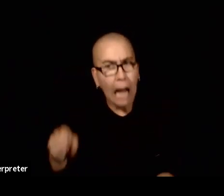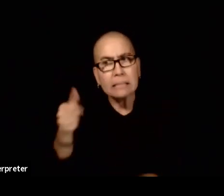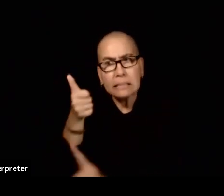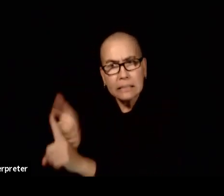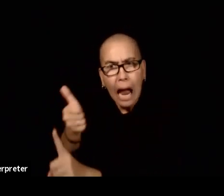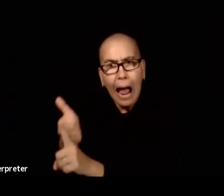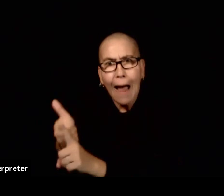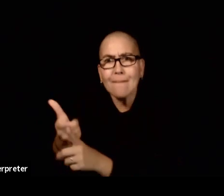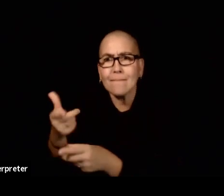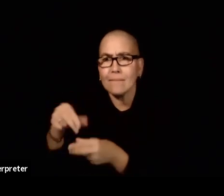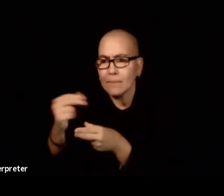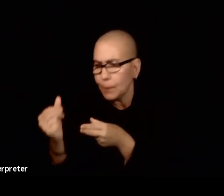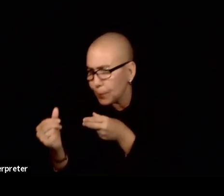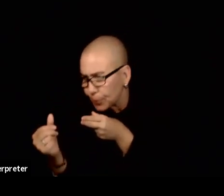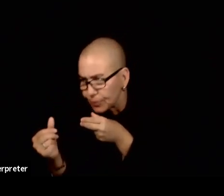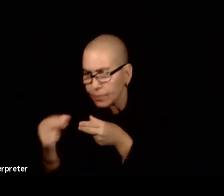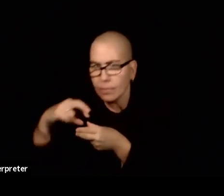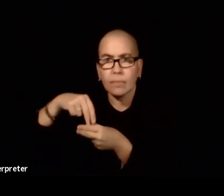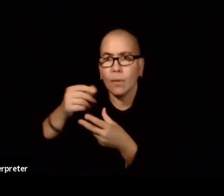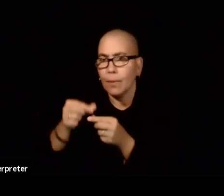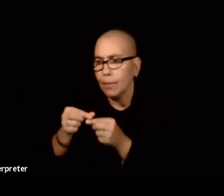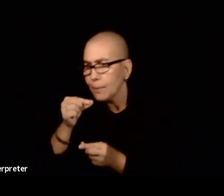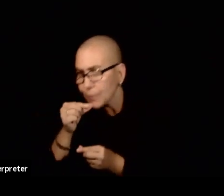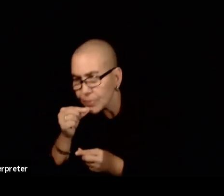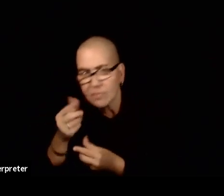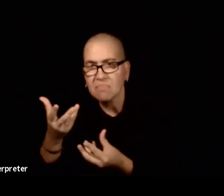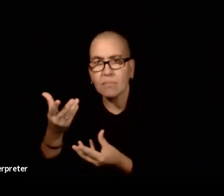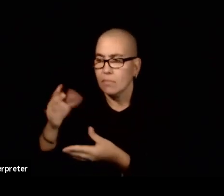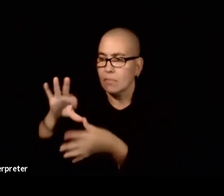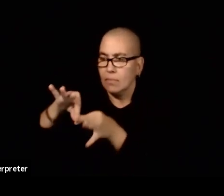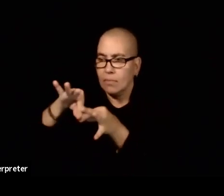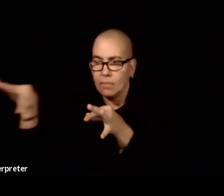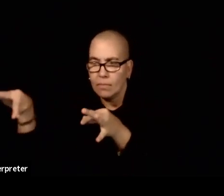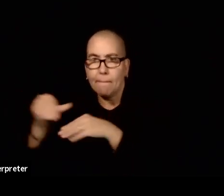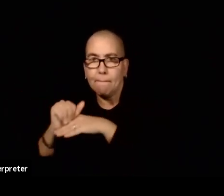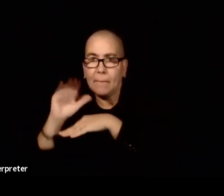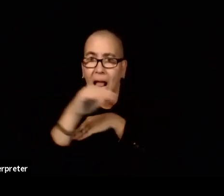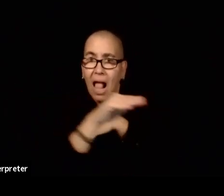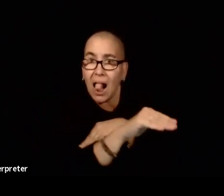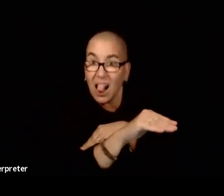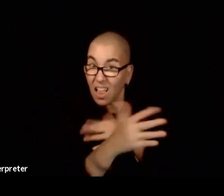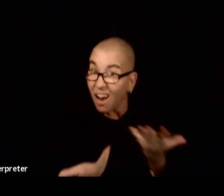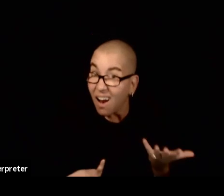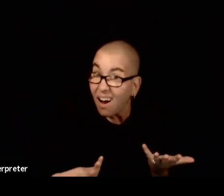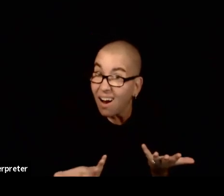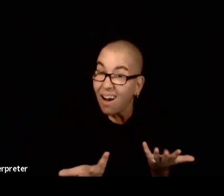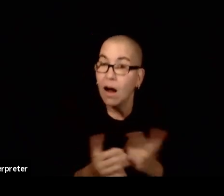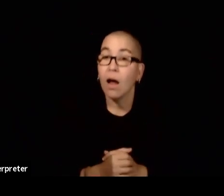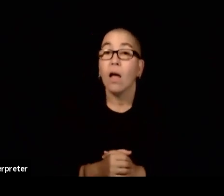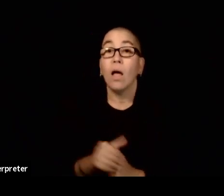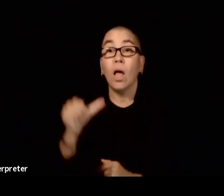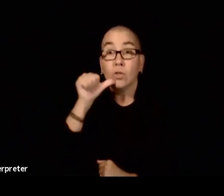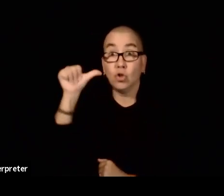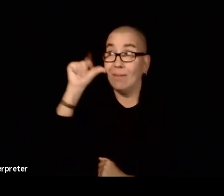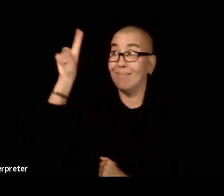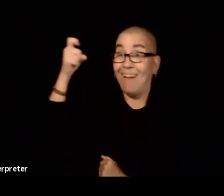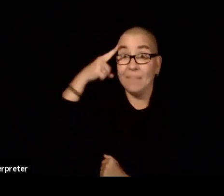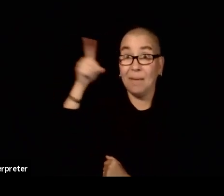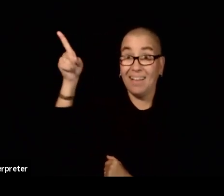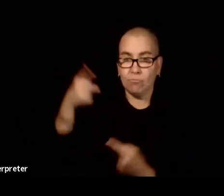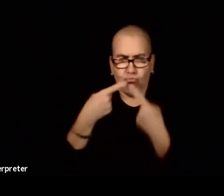for processing. And what the governor's announcement yesterday was that all educators and staff will receive access